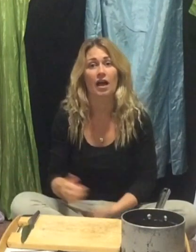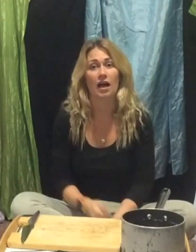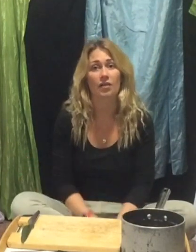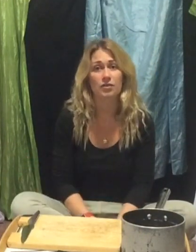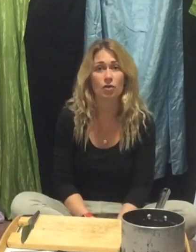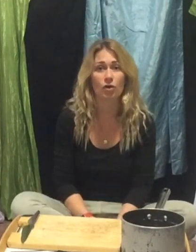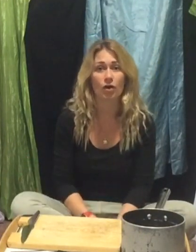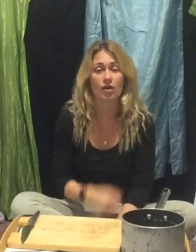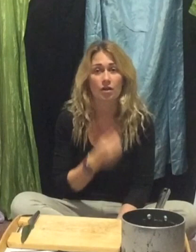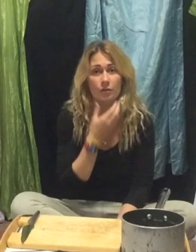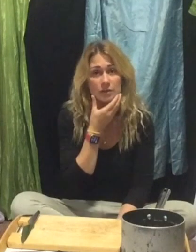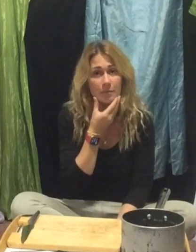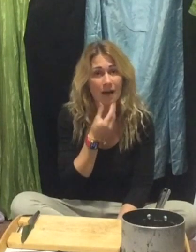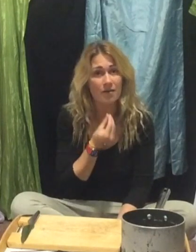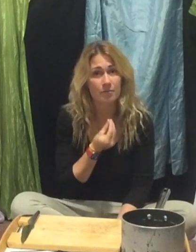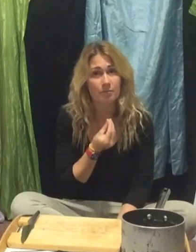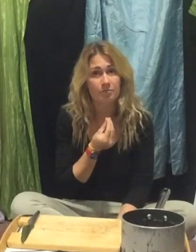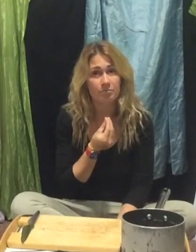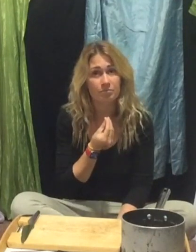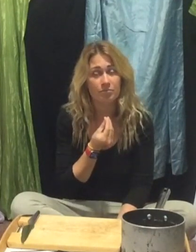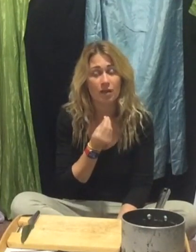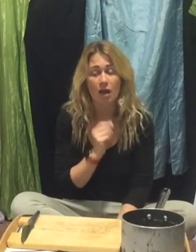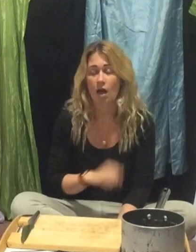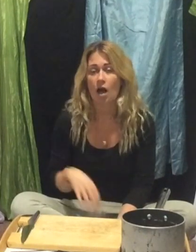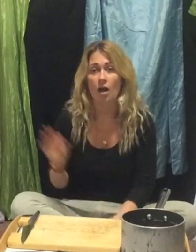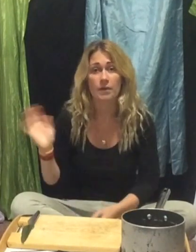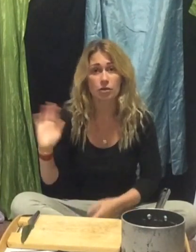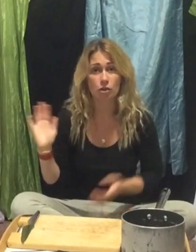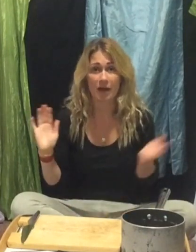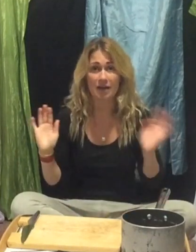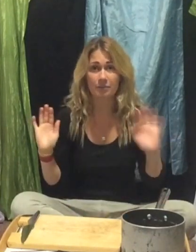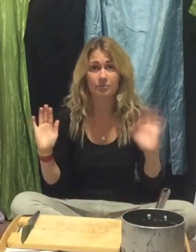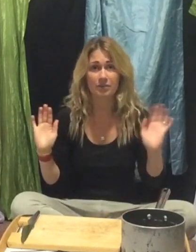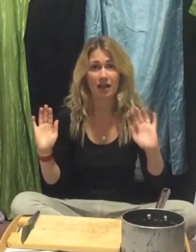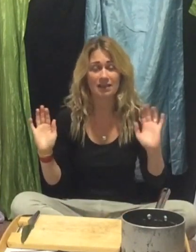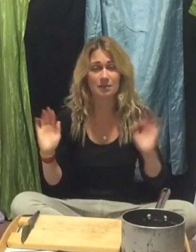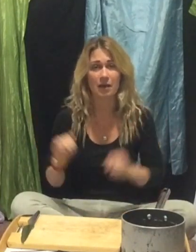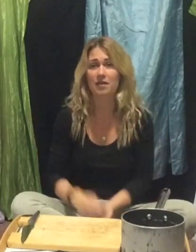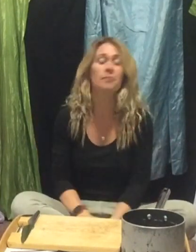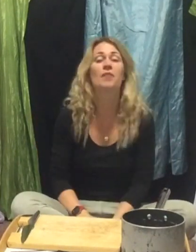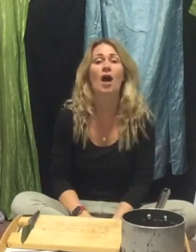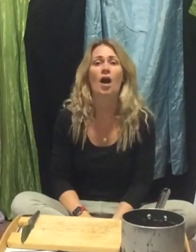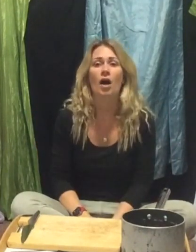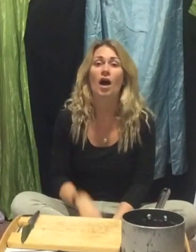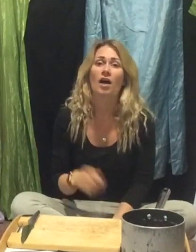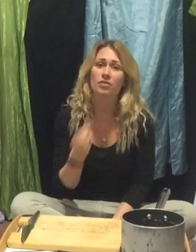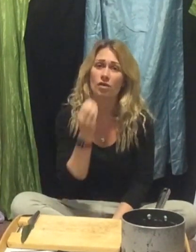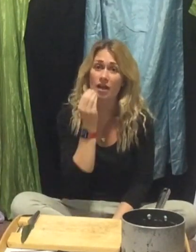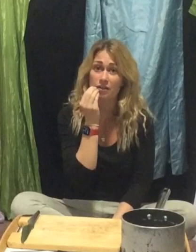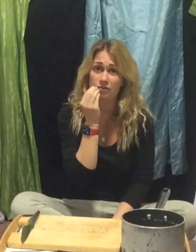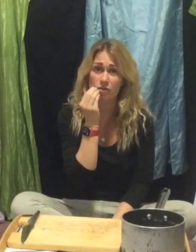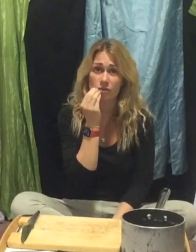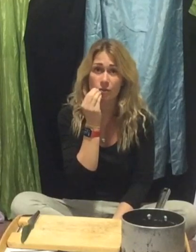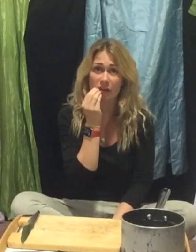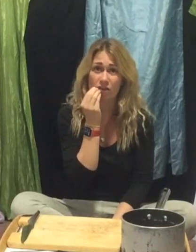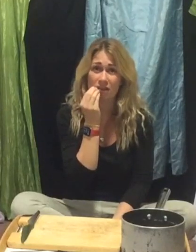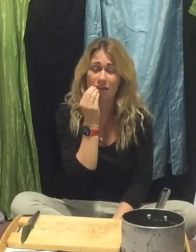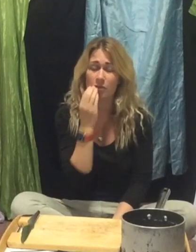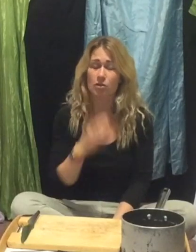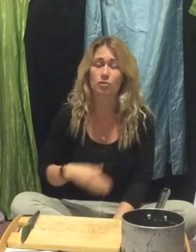At the door was a man. And the 2 men asked the man, have you got any food that we could eat because we